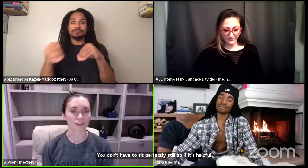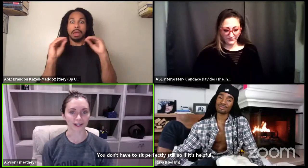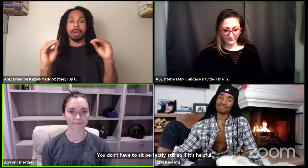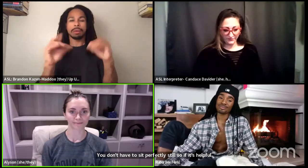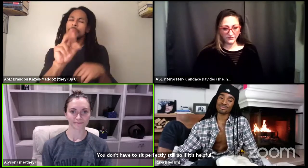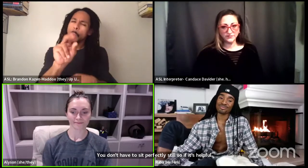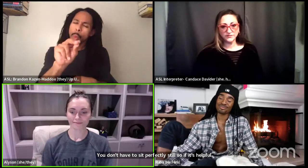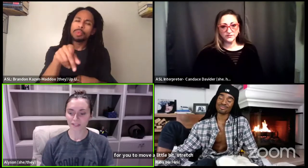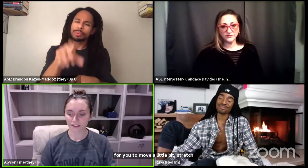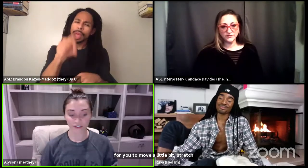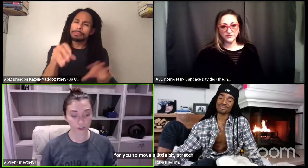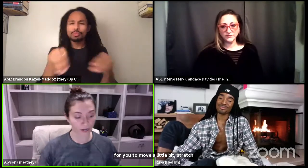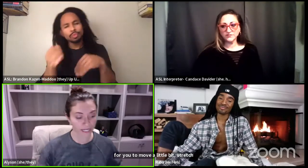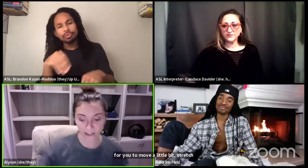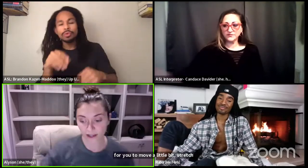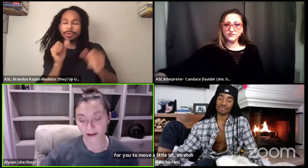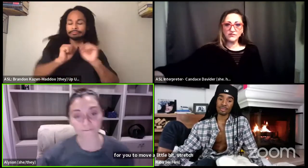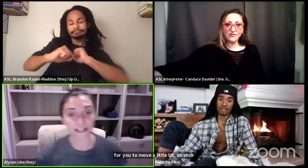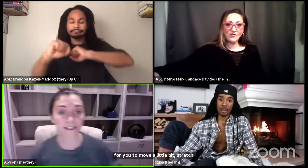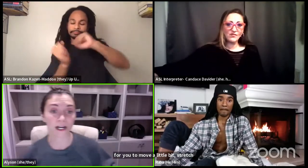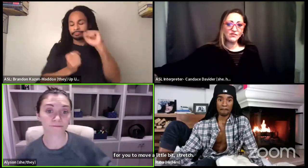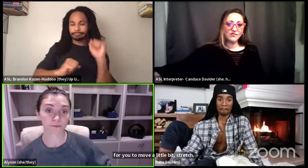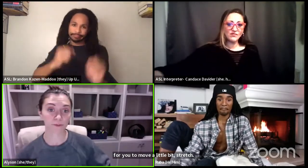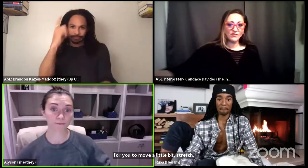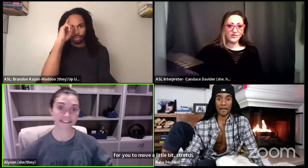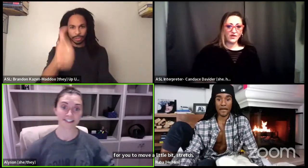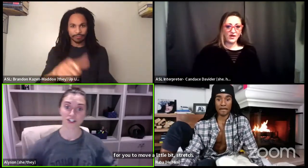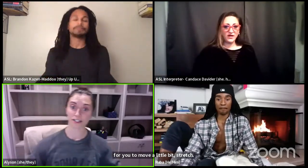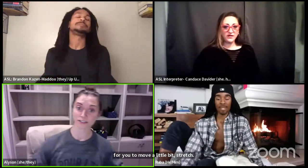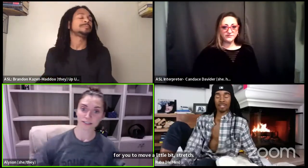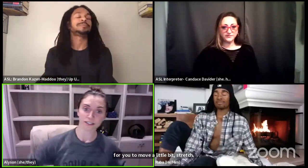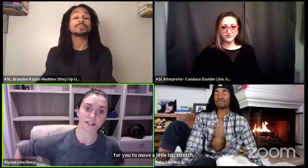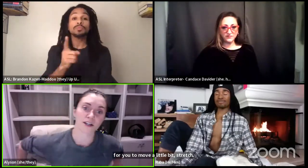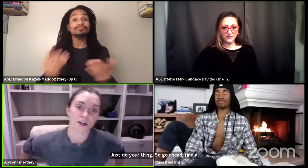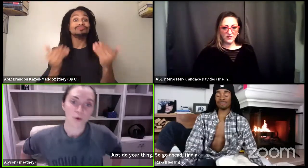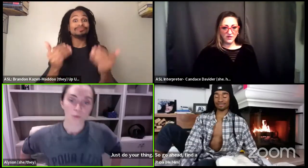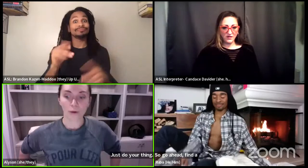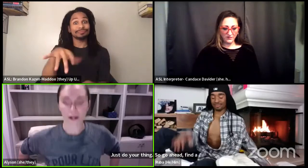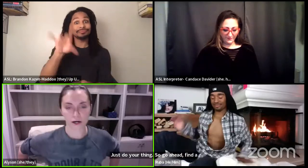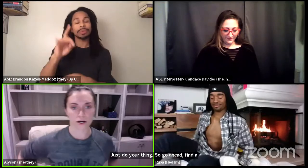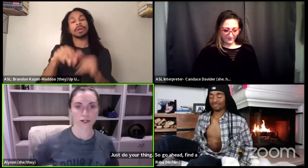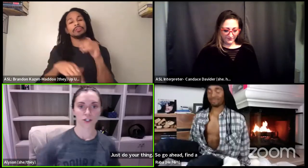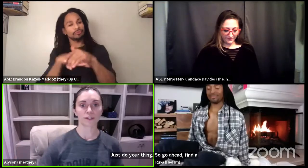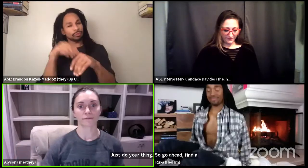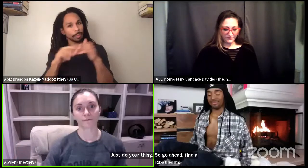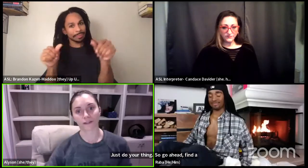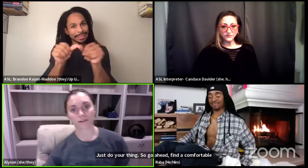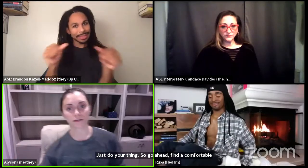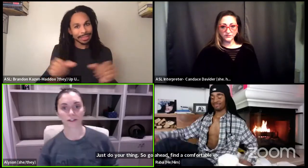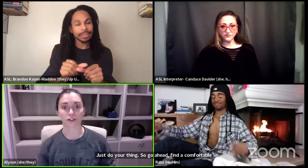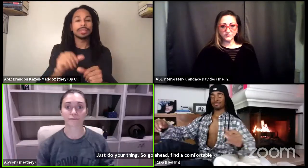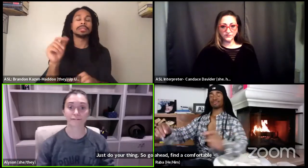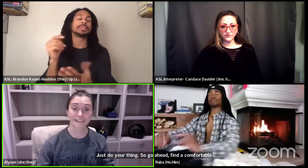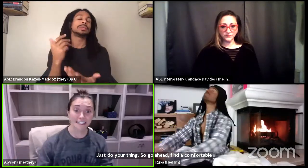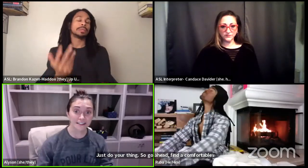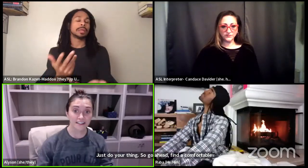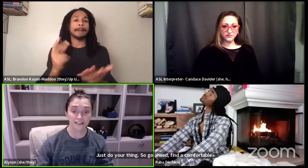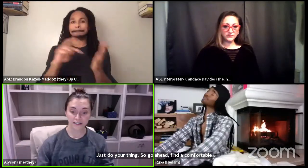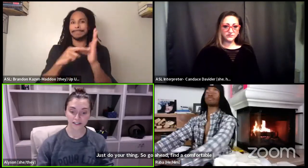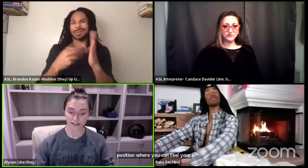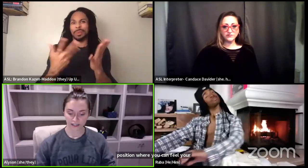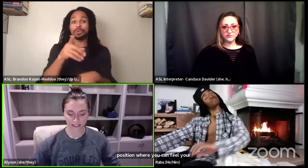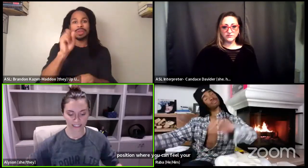do your thing. So go ahead, find a comfortable position where you can feel your